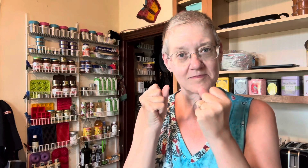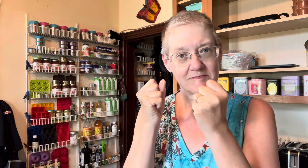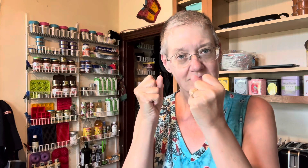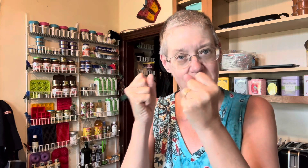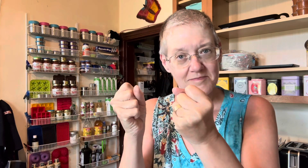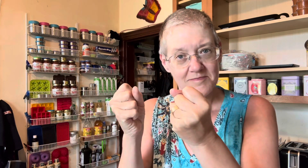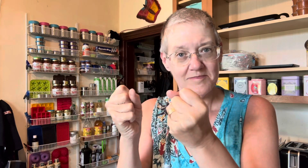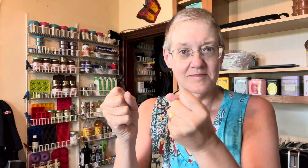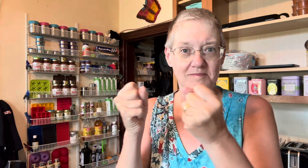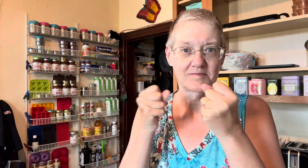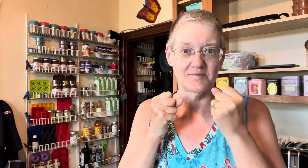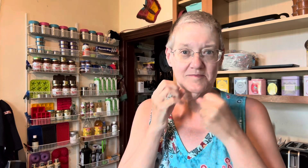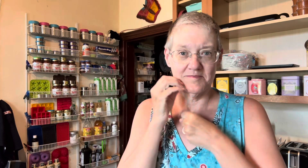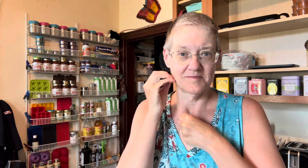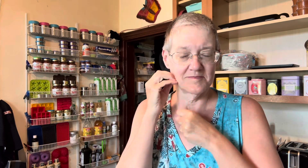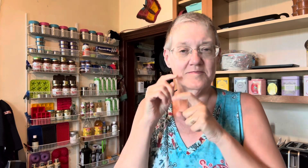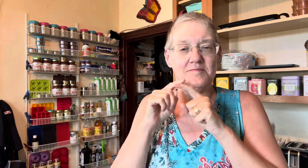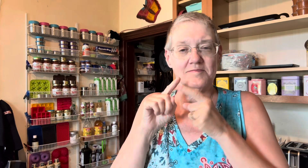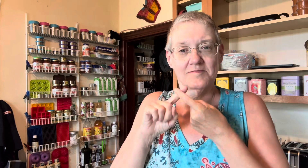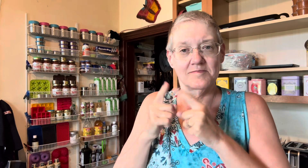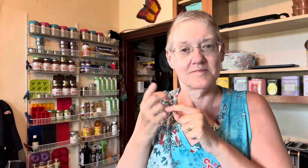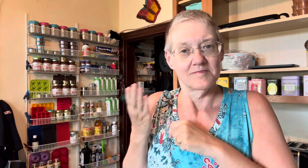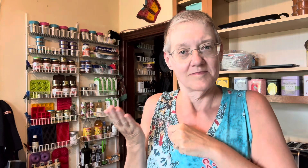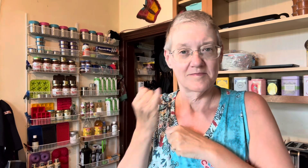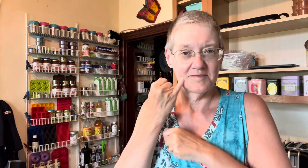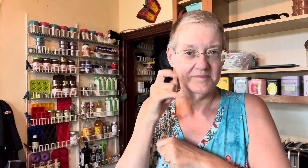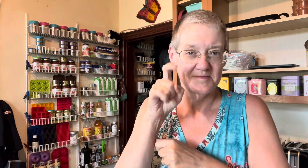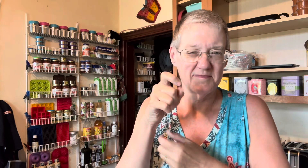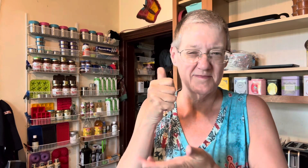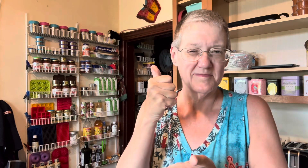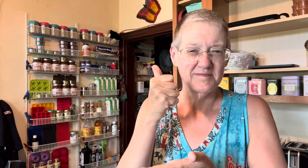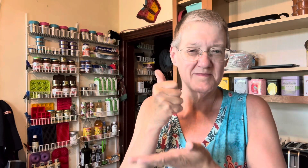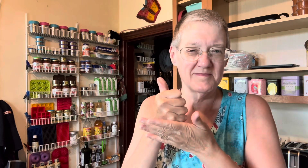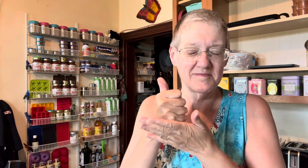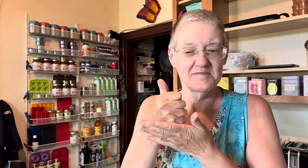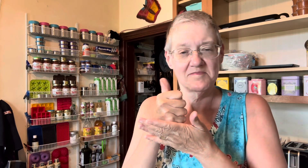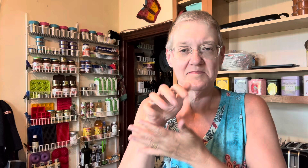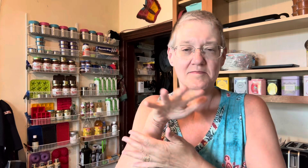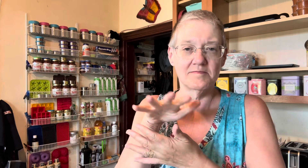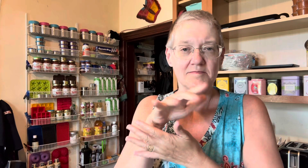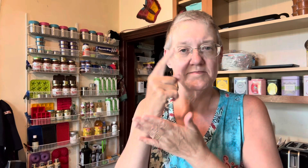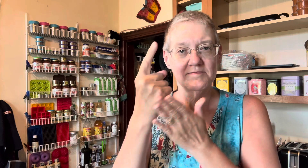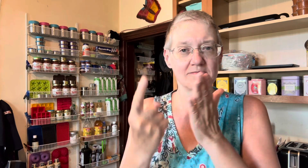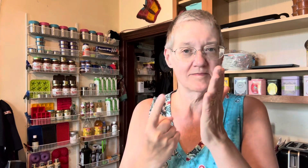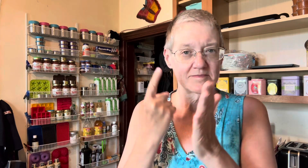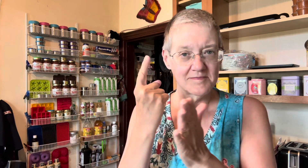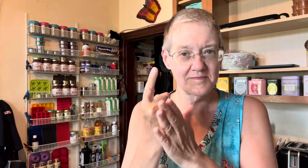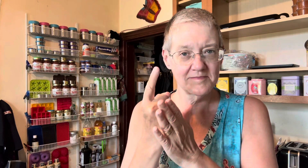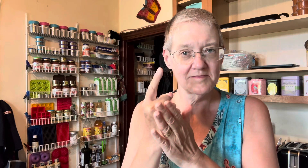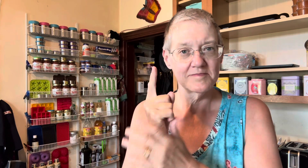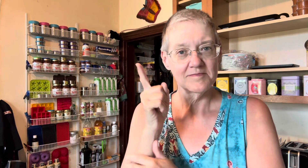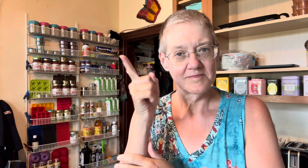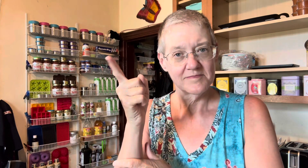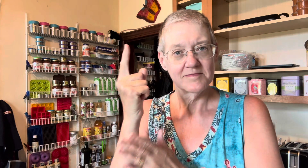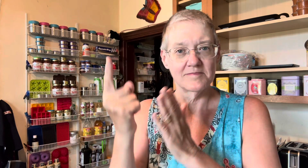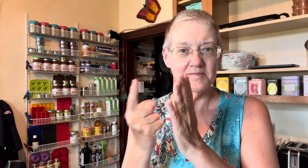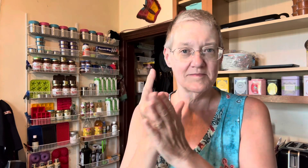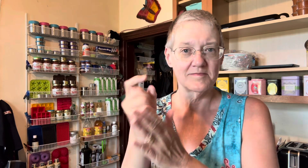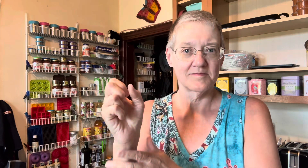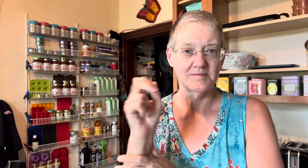Hopefully he can make the trip there and drive all the way home, but his friend's there if he has to take over and help drive. It's about an hour trip to